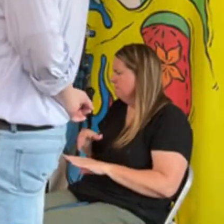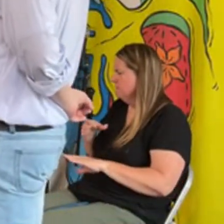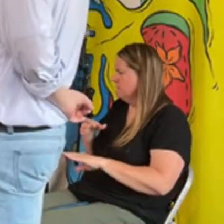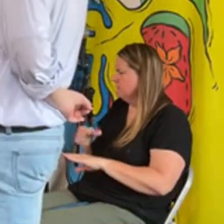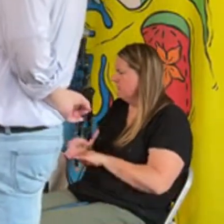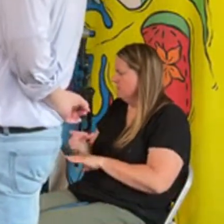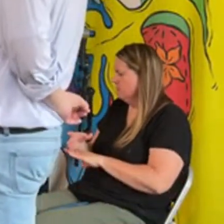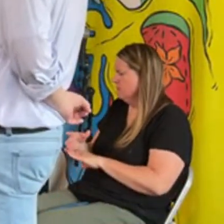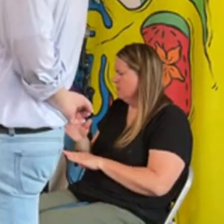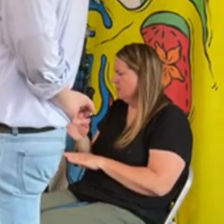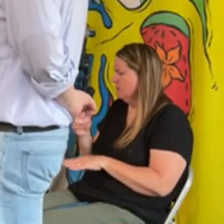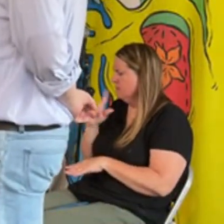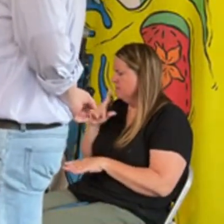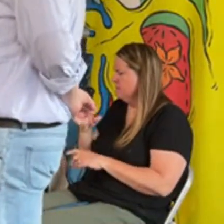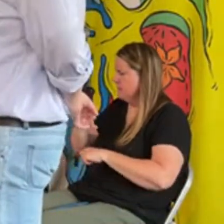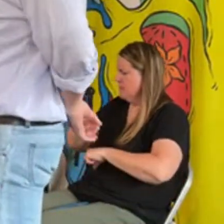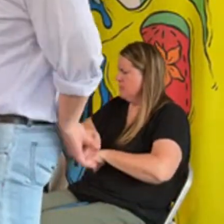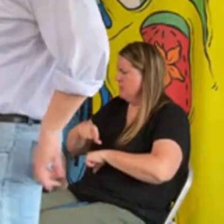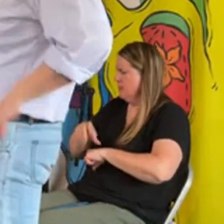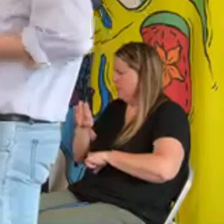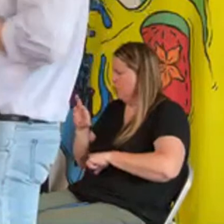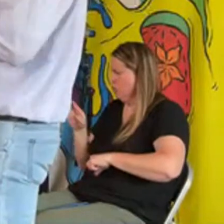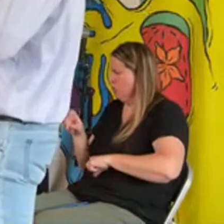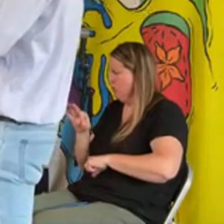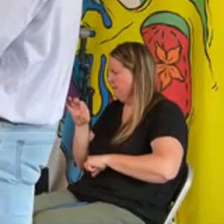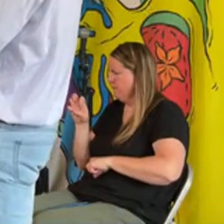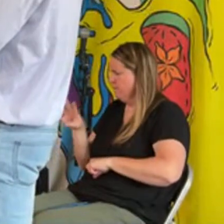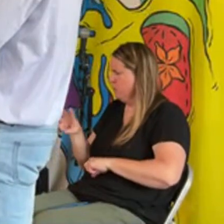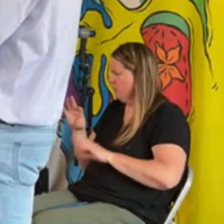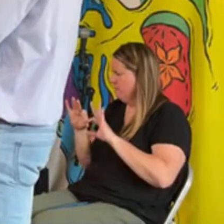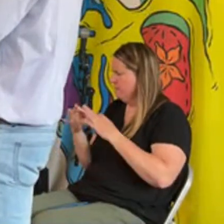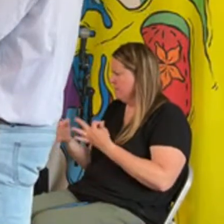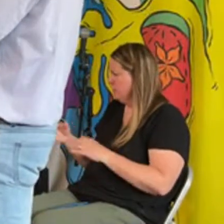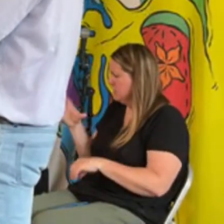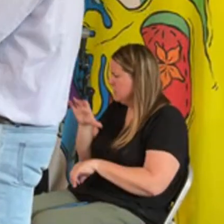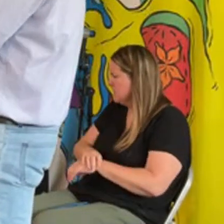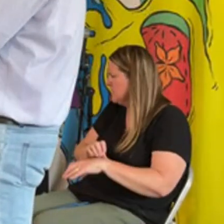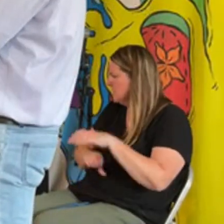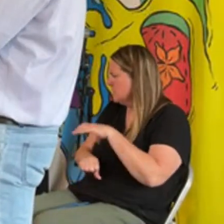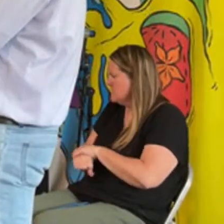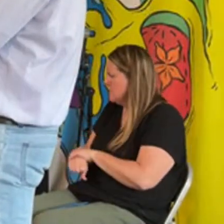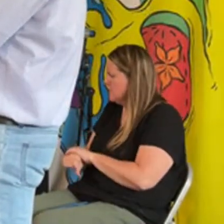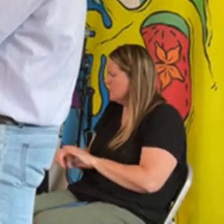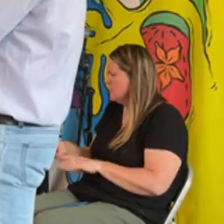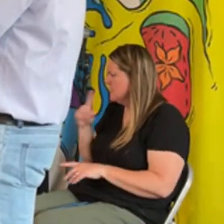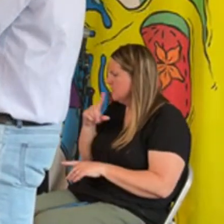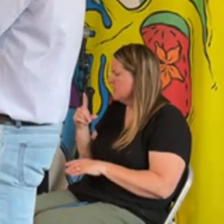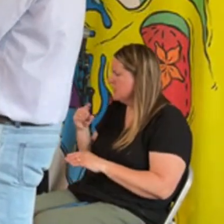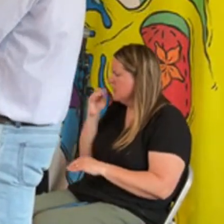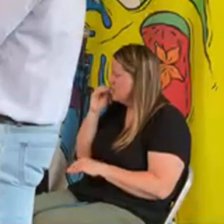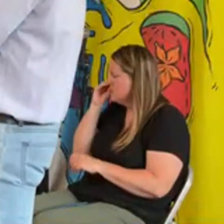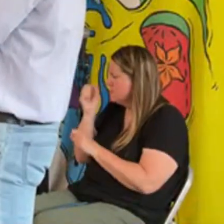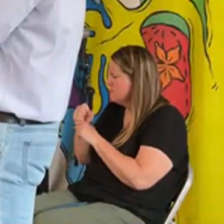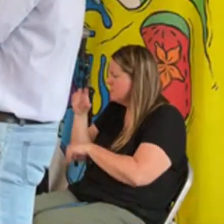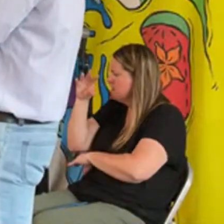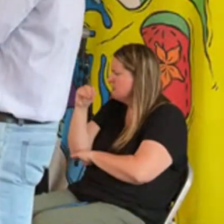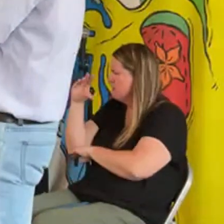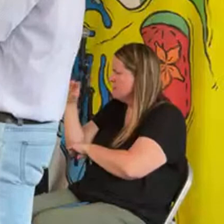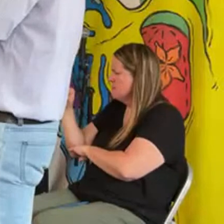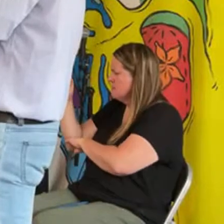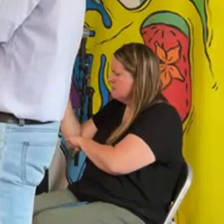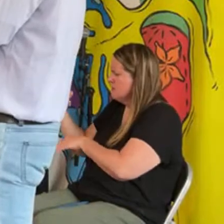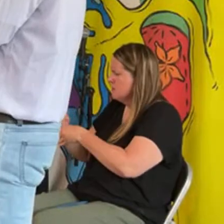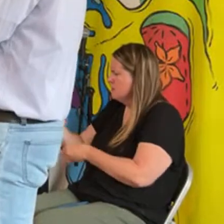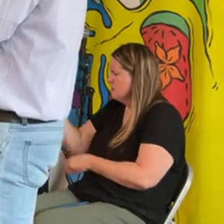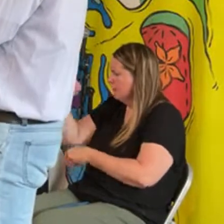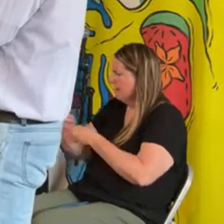After curfew, families of the arrested come home and parties out of their windows. The streets empty, but for the squeaks